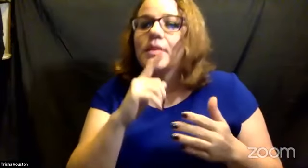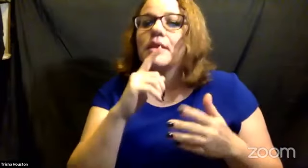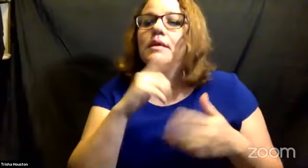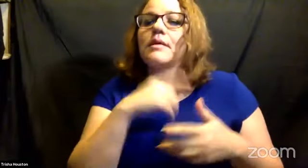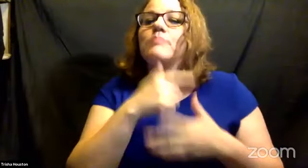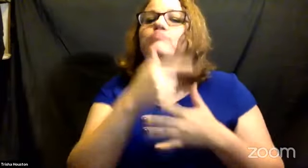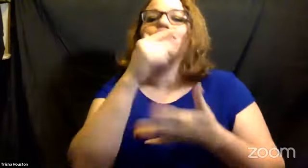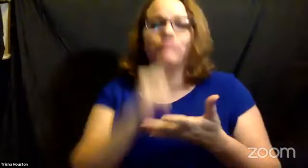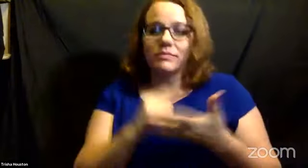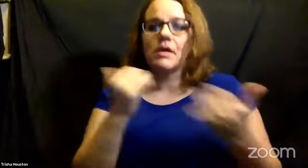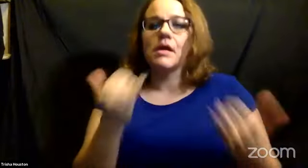you and all of your support.